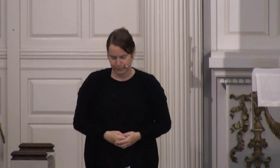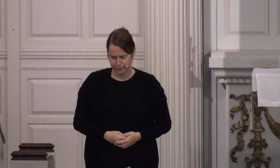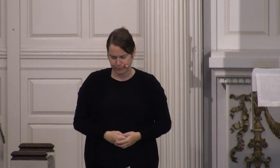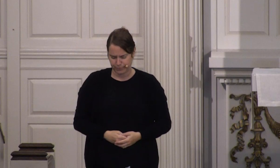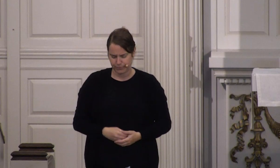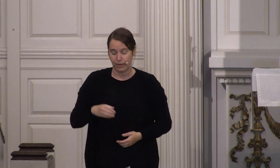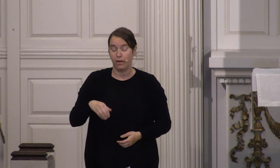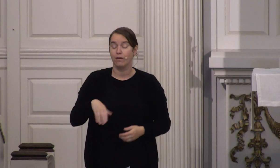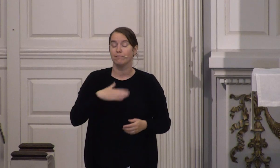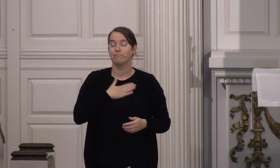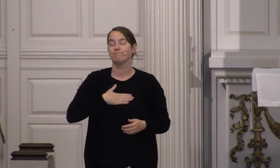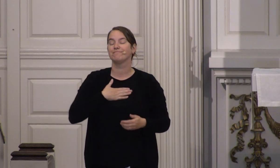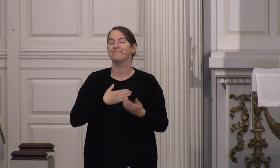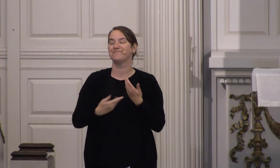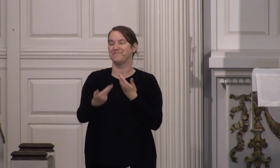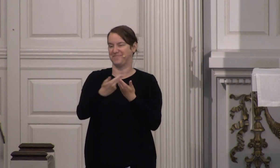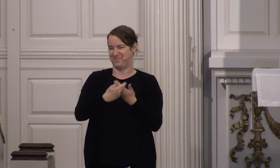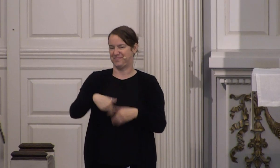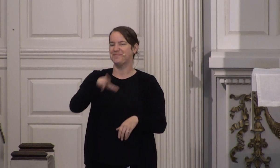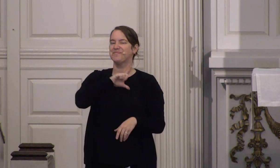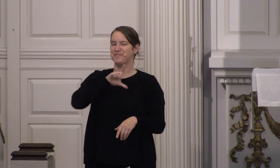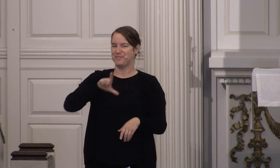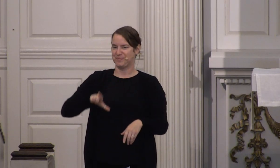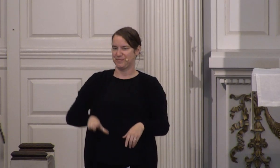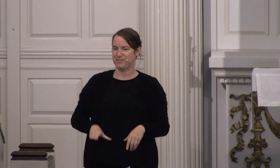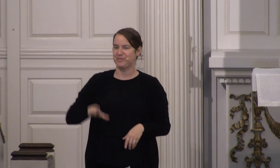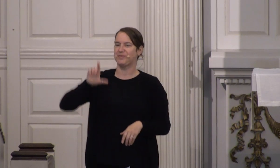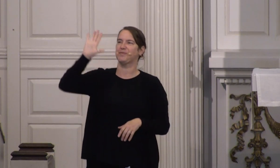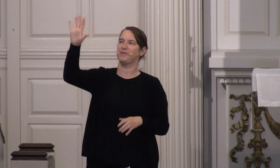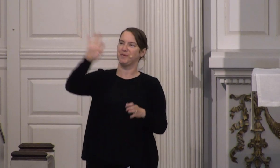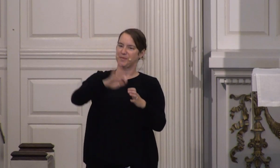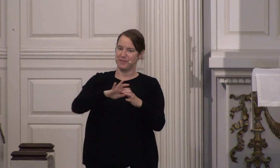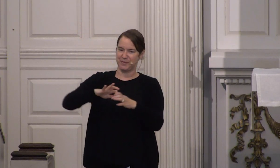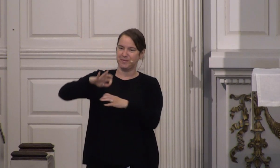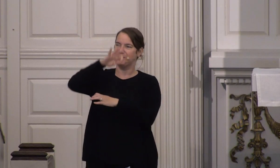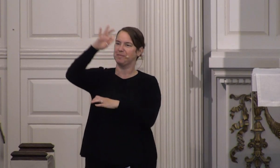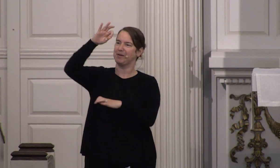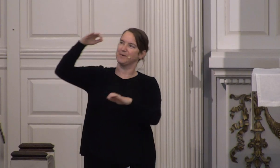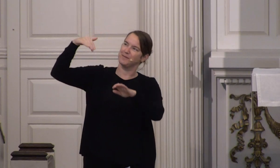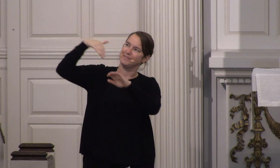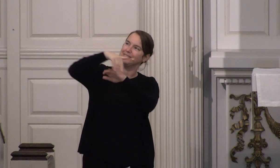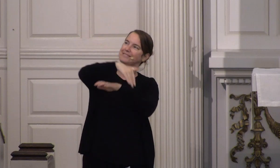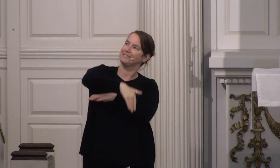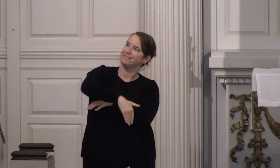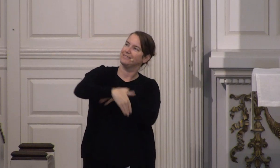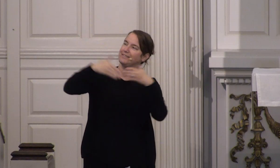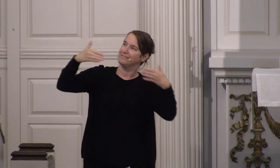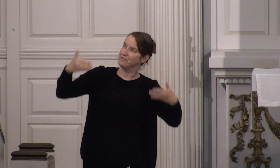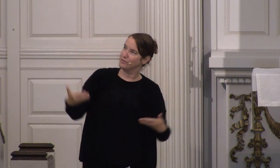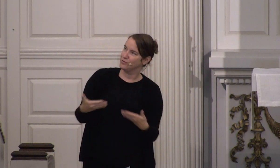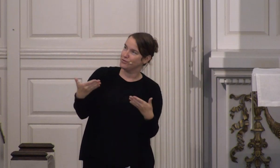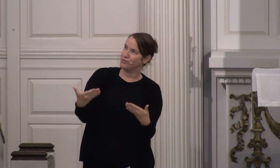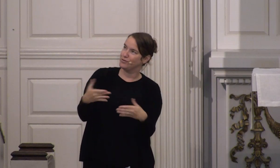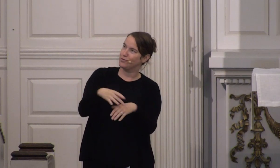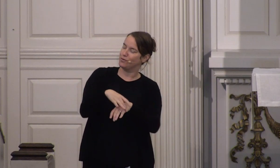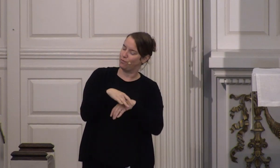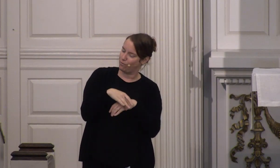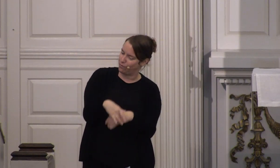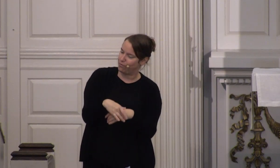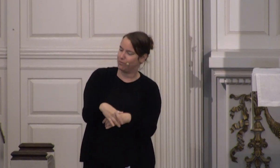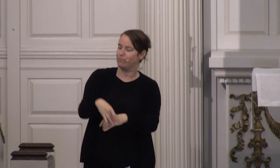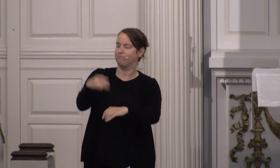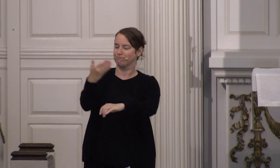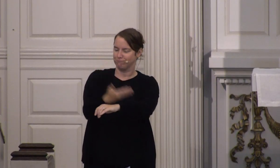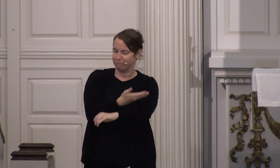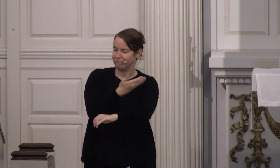earth. Lord, send out your spirit and renew